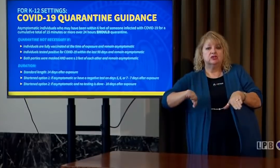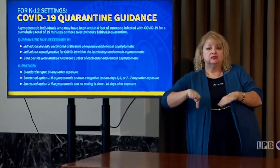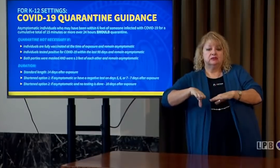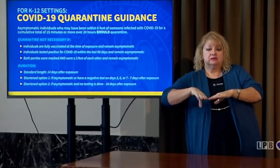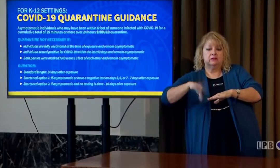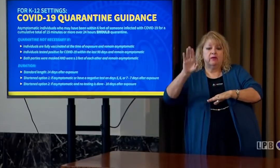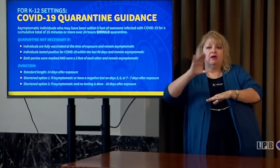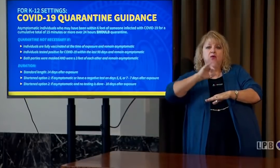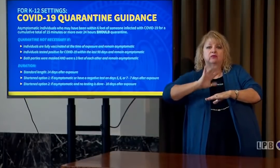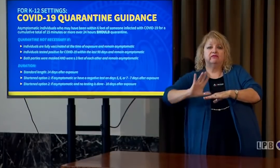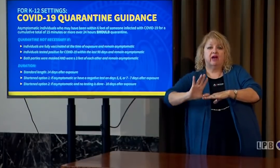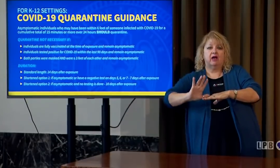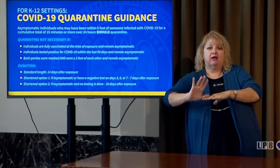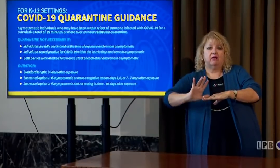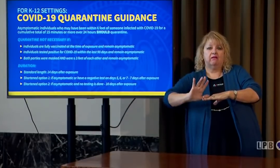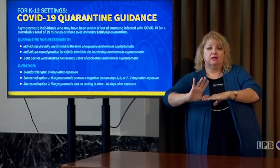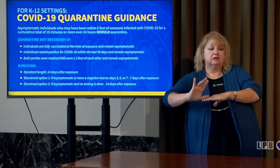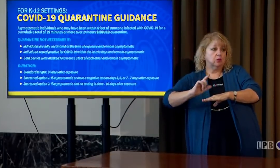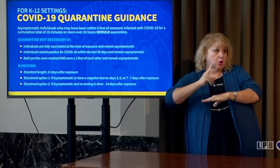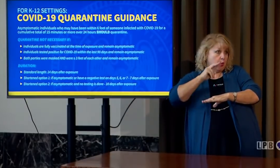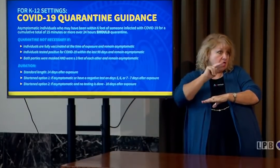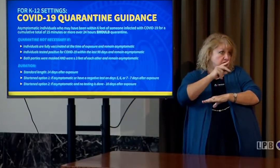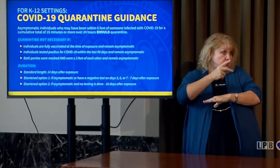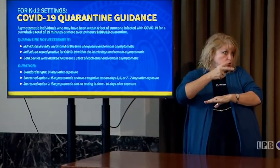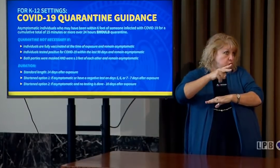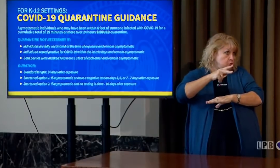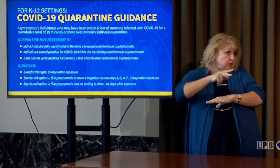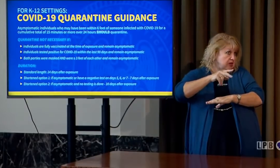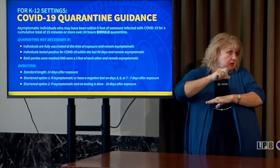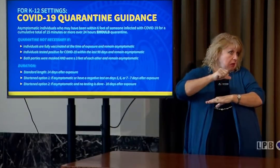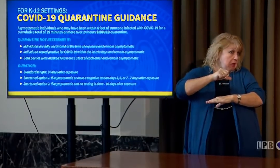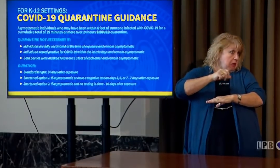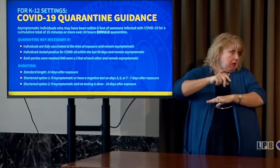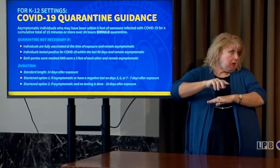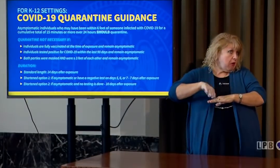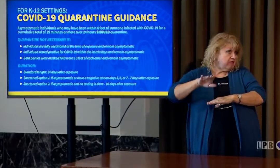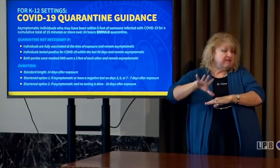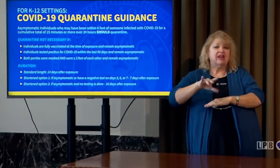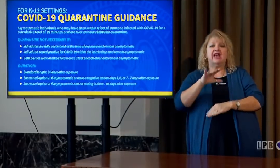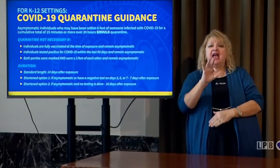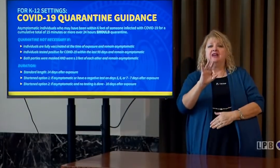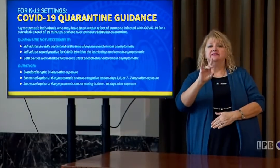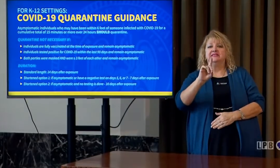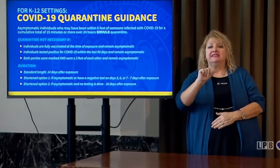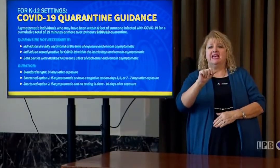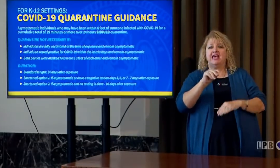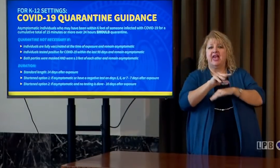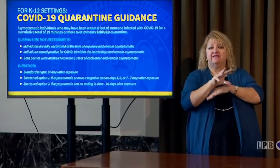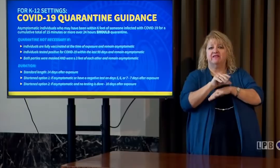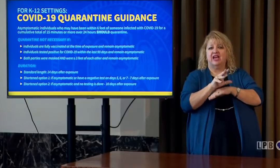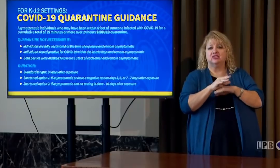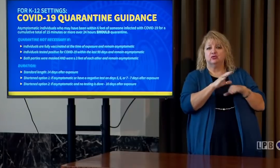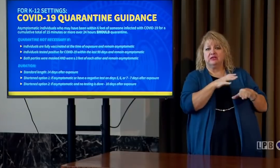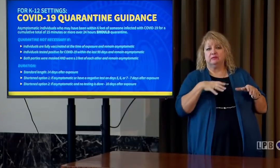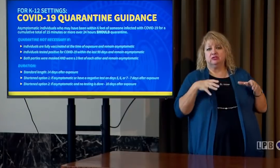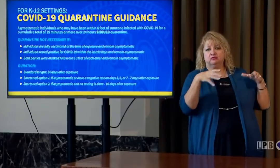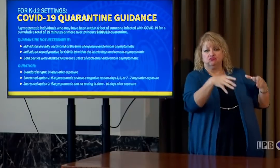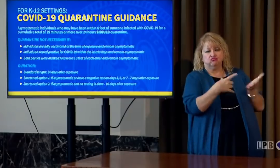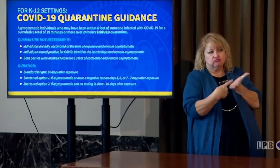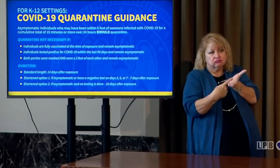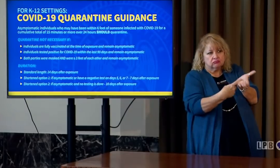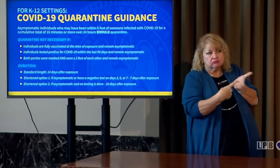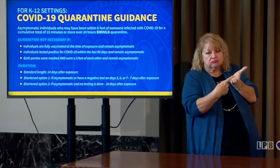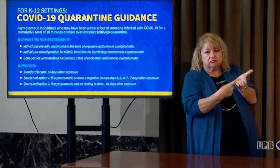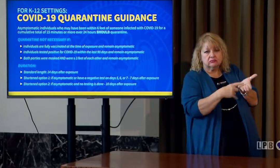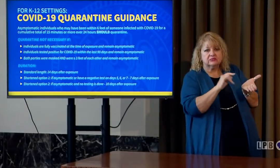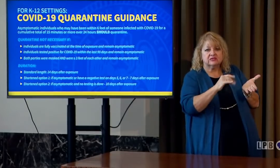an encouraging proposition. The FDA Advisory Committee is meeting right now, today, to talk about this. That's an